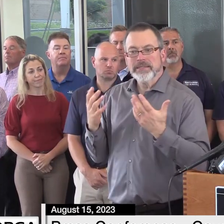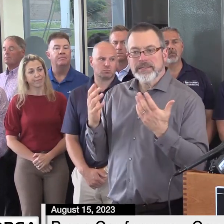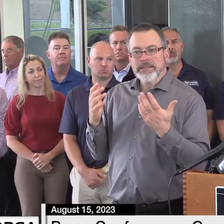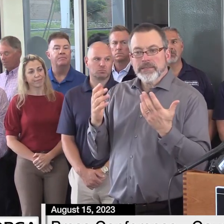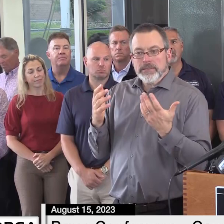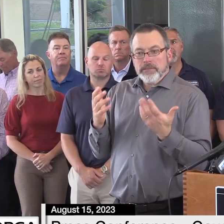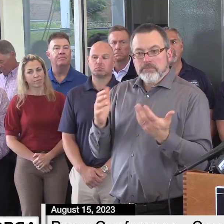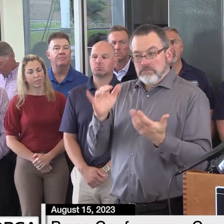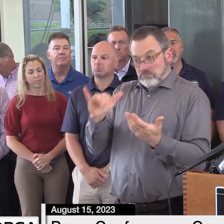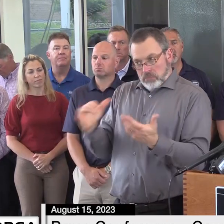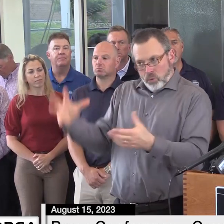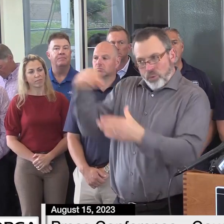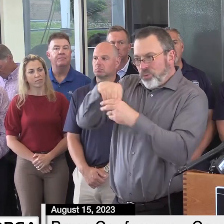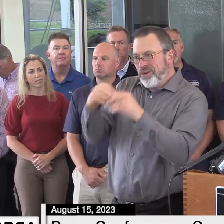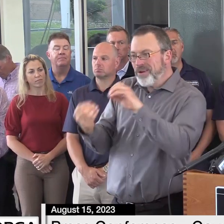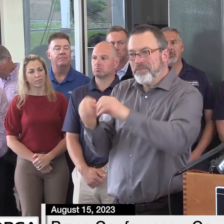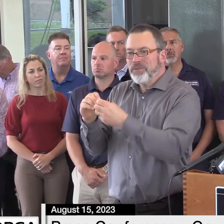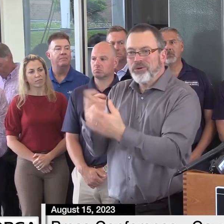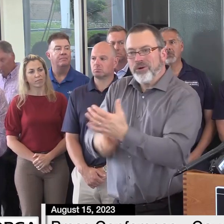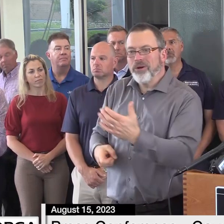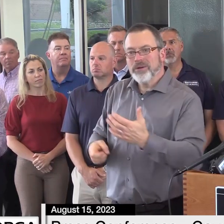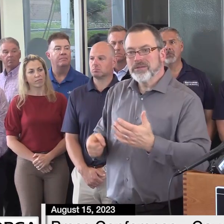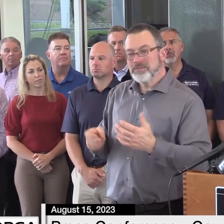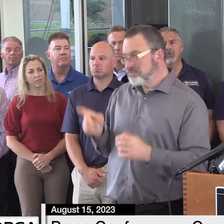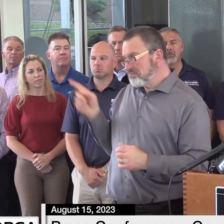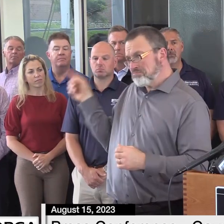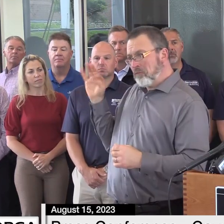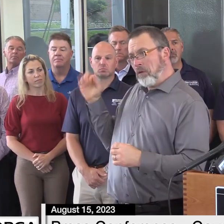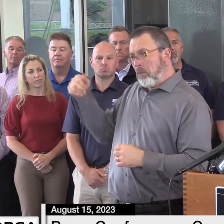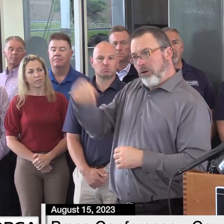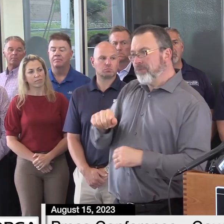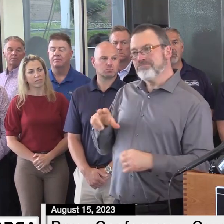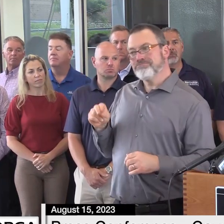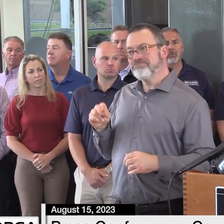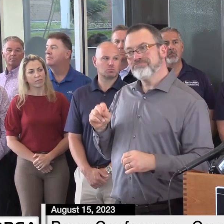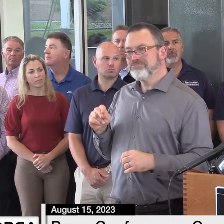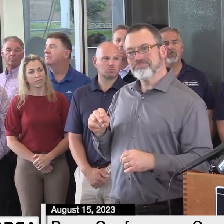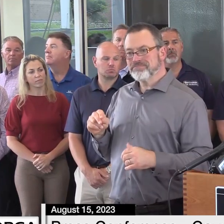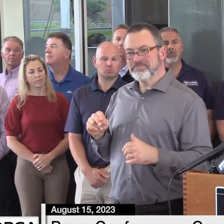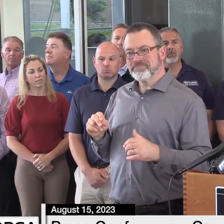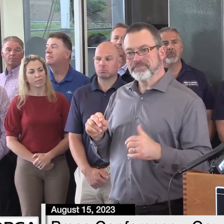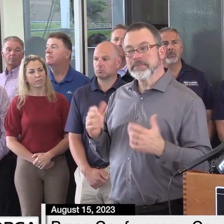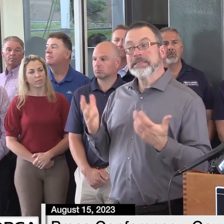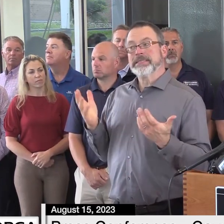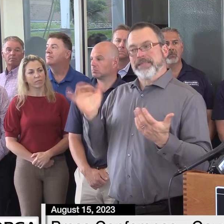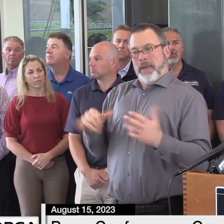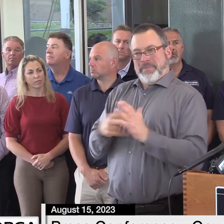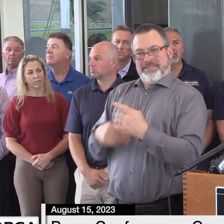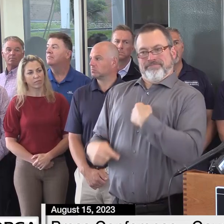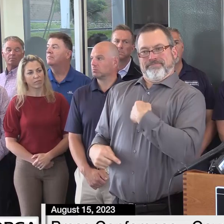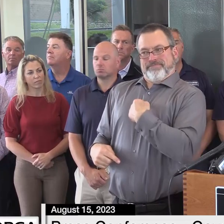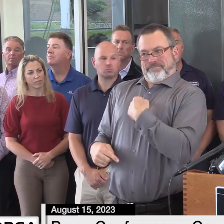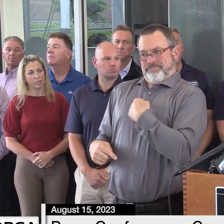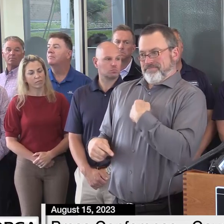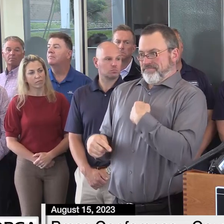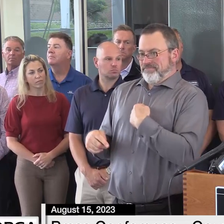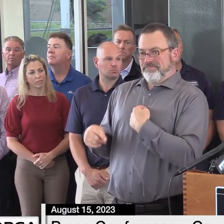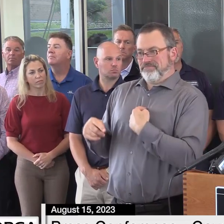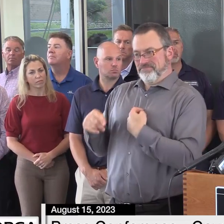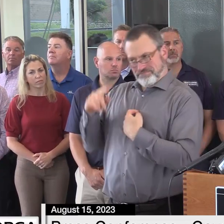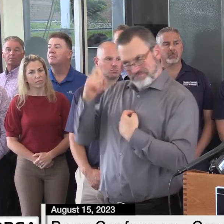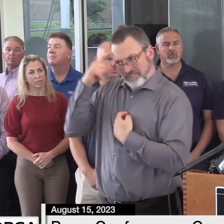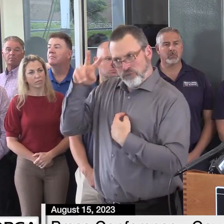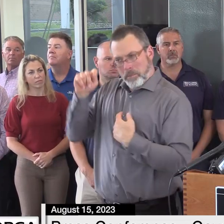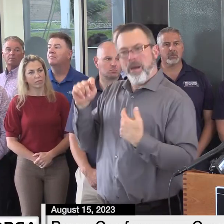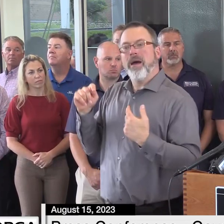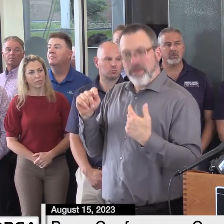anywhere. That's not something that FEMA reimburses for. So that's when we came and put a program together